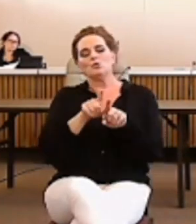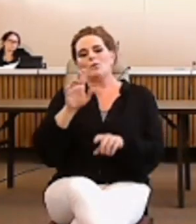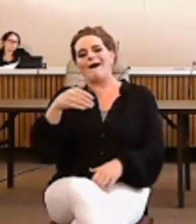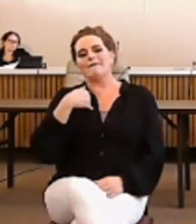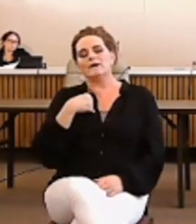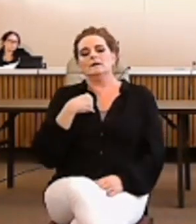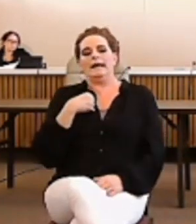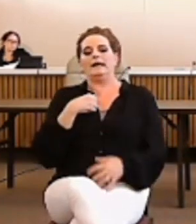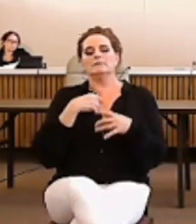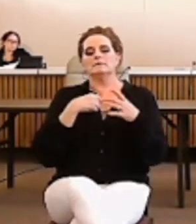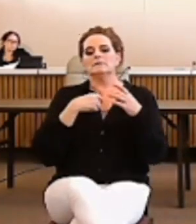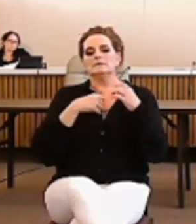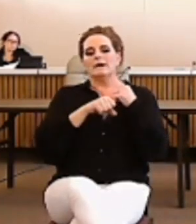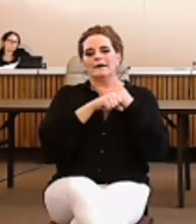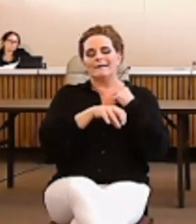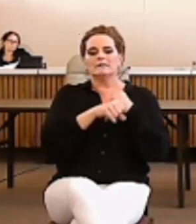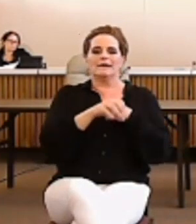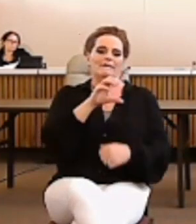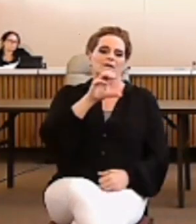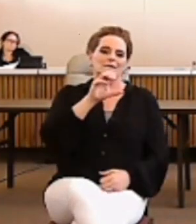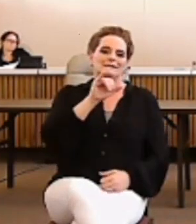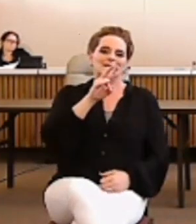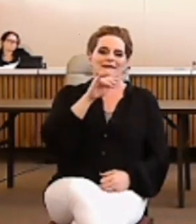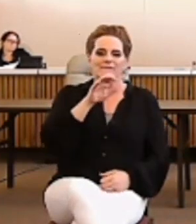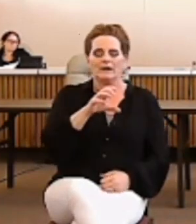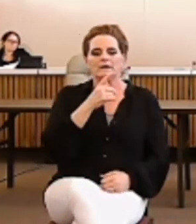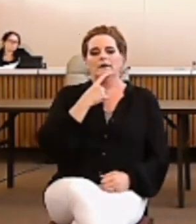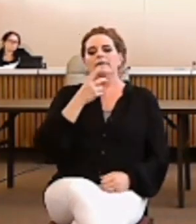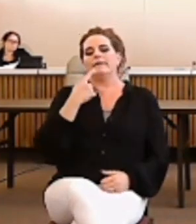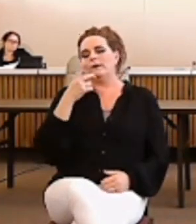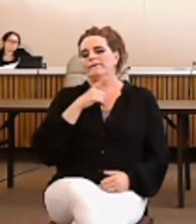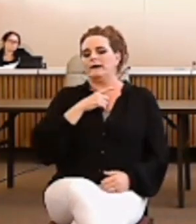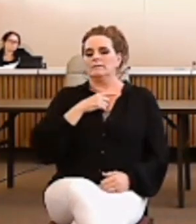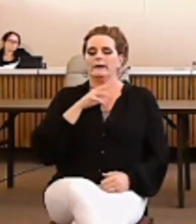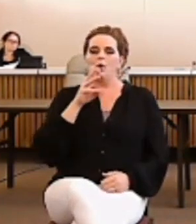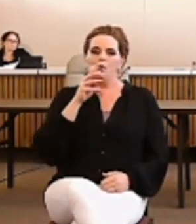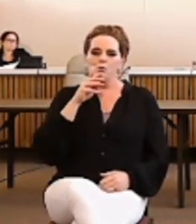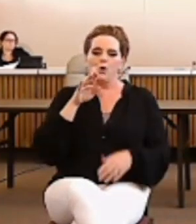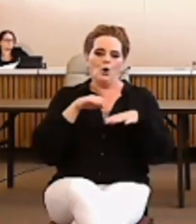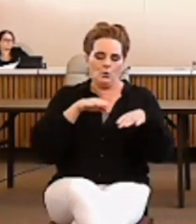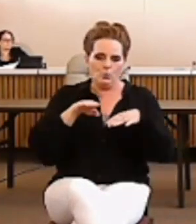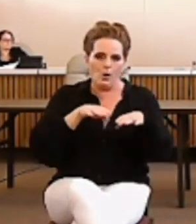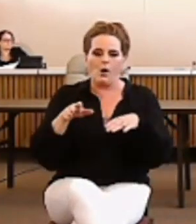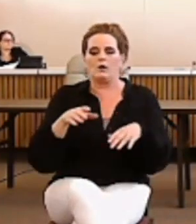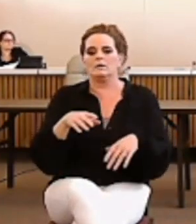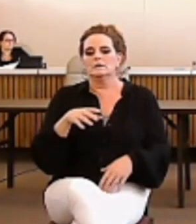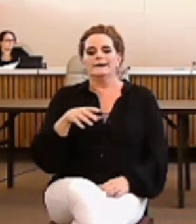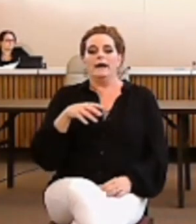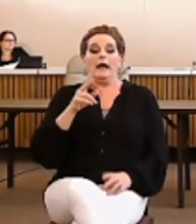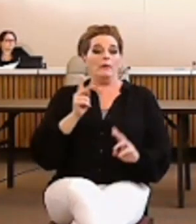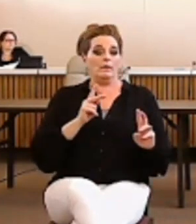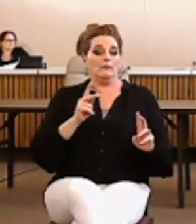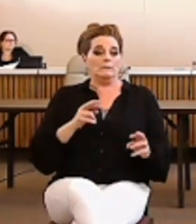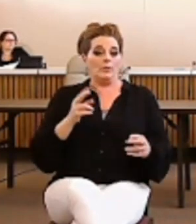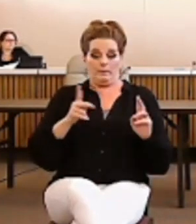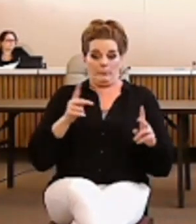a commercial, they would have to have some civic, which would have included walkways. The residents were very much against those paths because they brought them